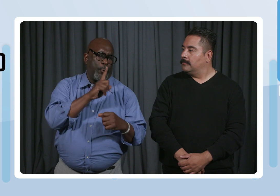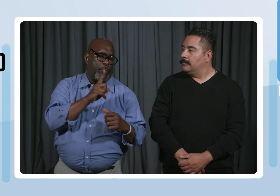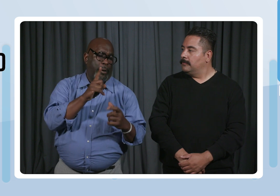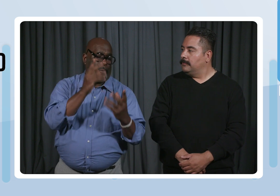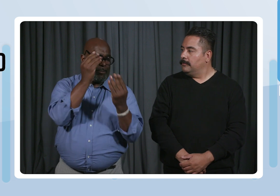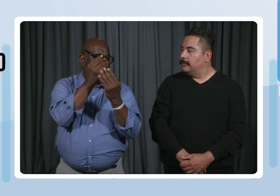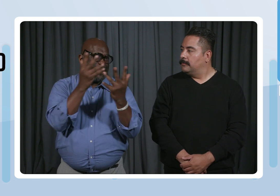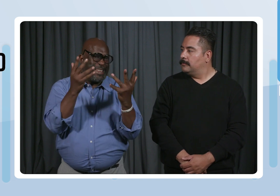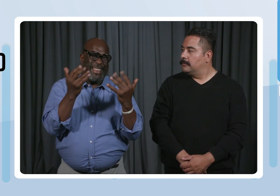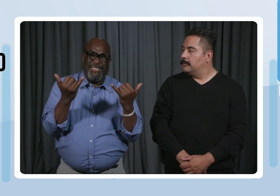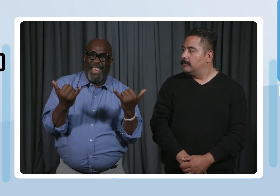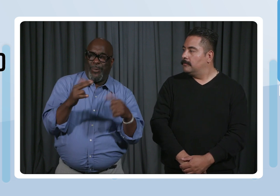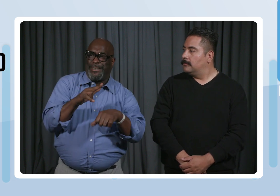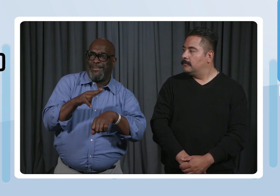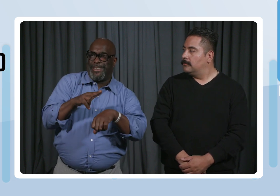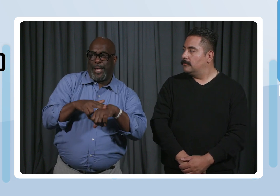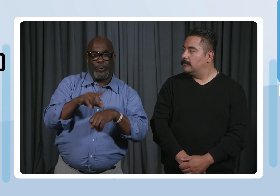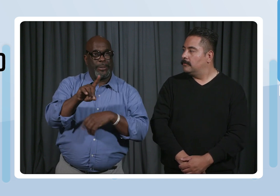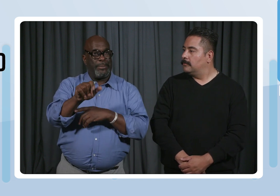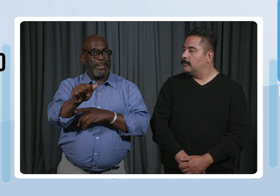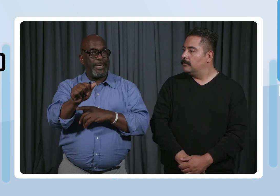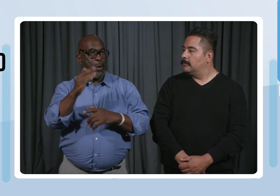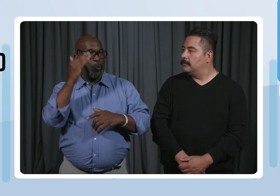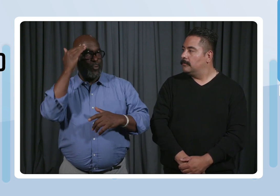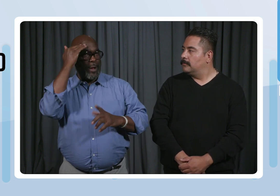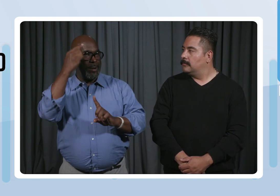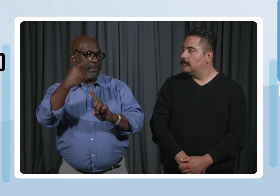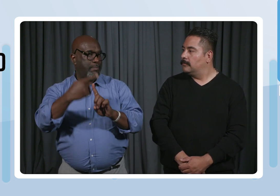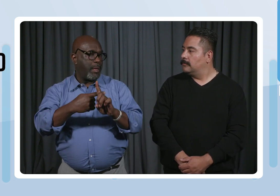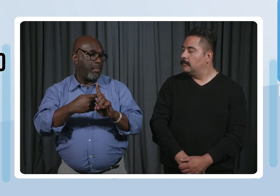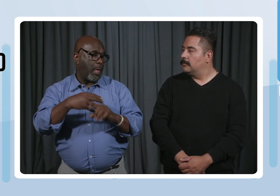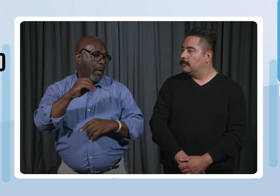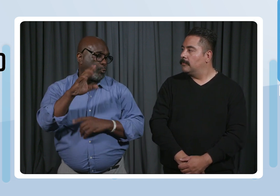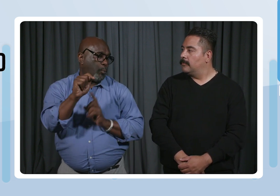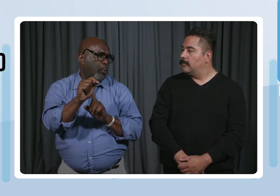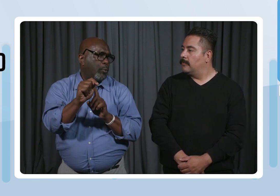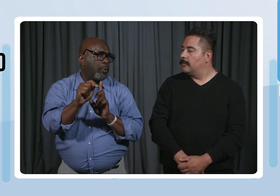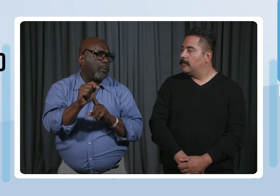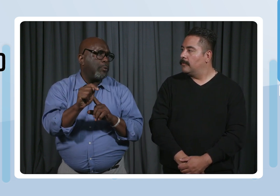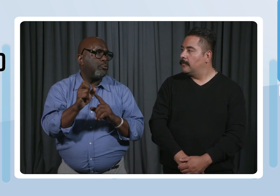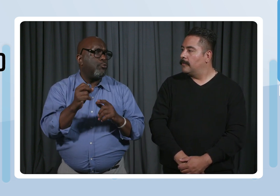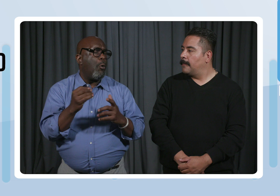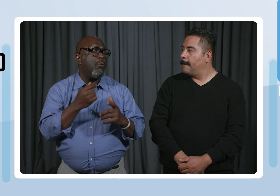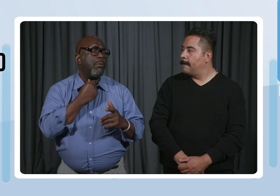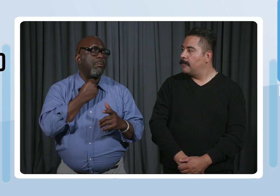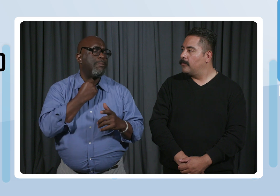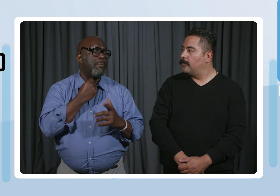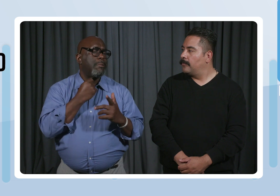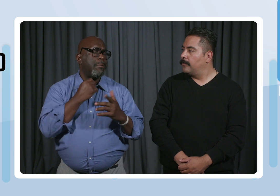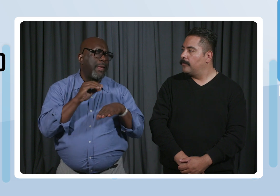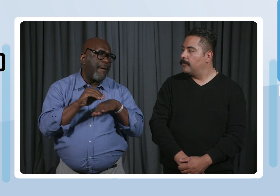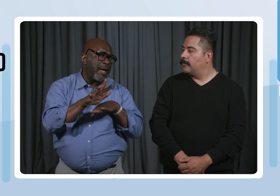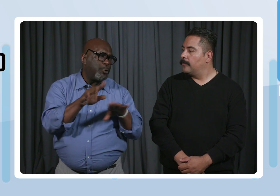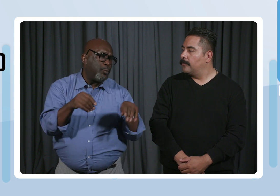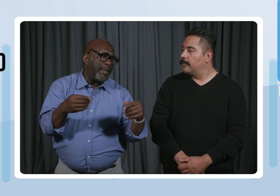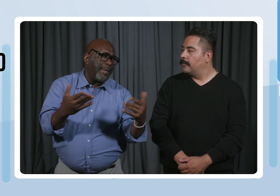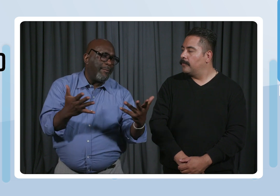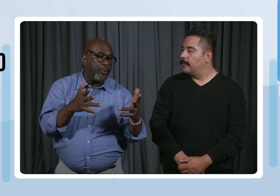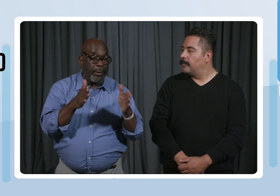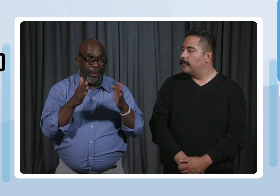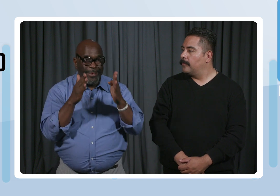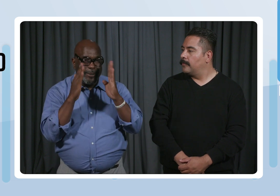National Disability Employment Awareness Month in October. What advice would you give any of our listeners or followers